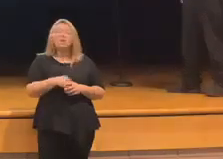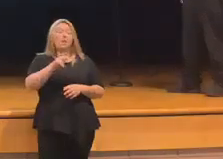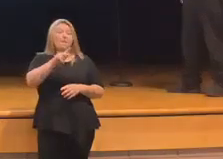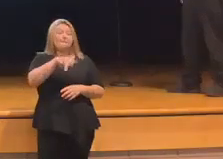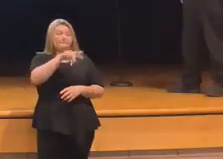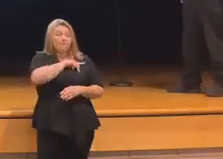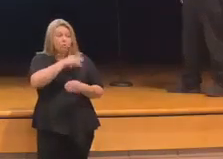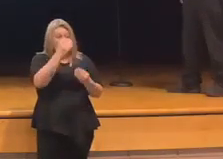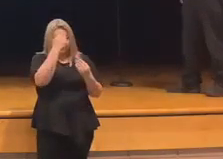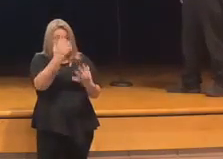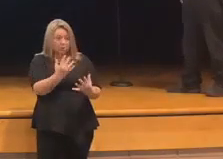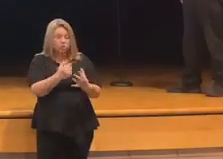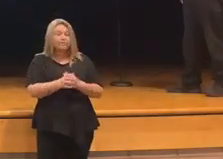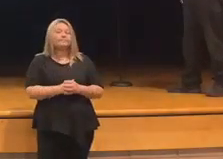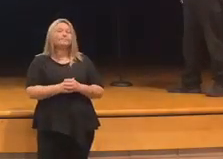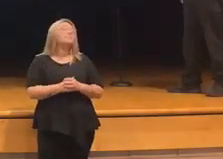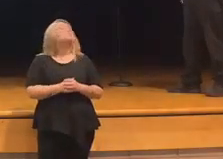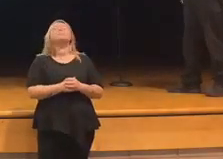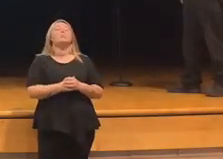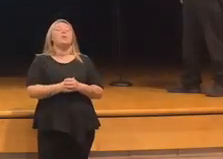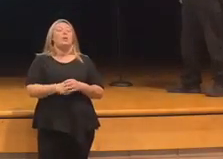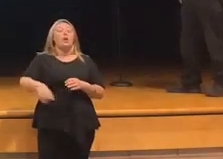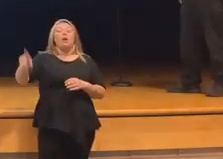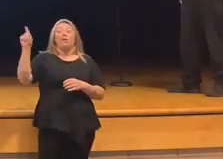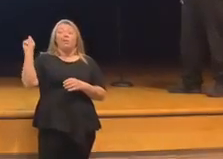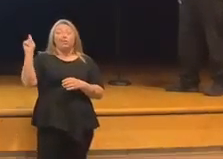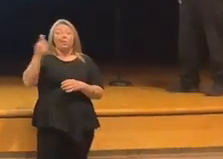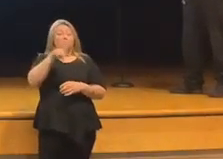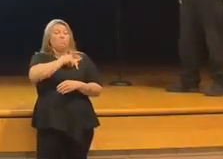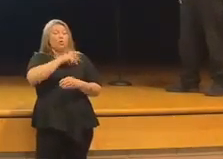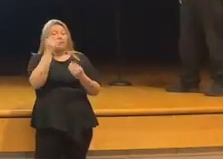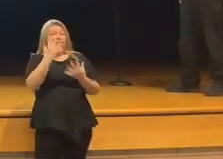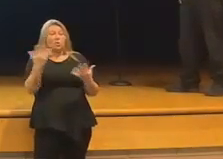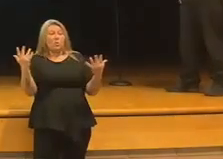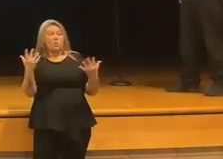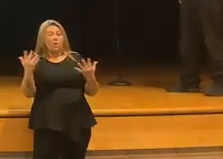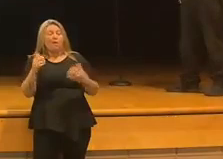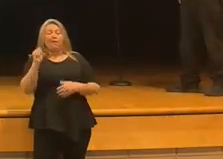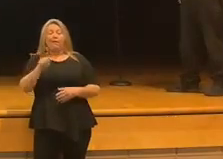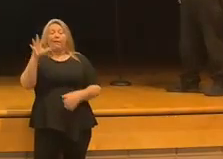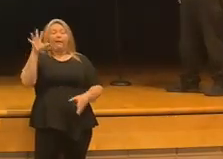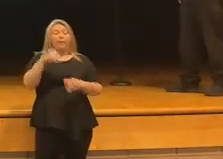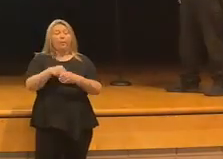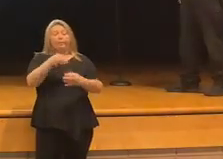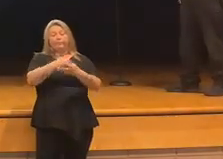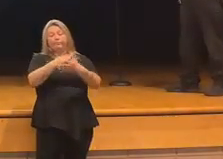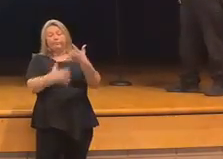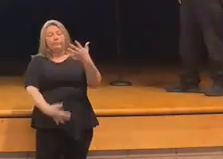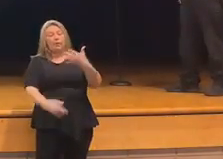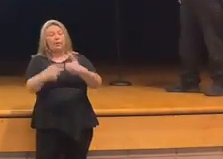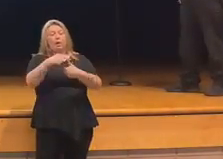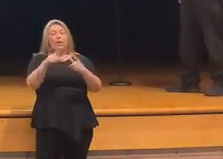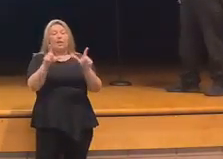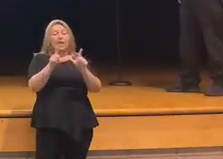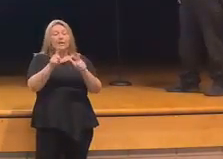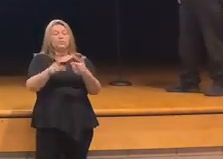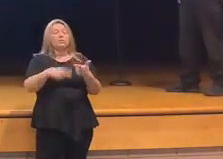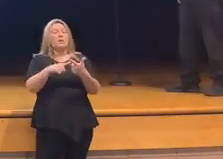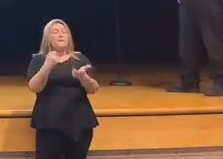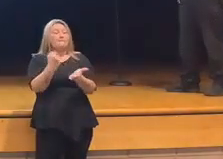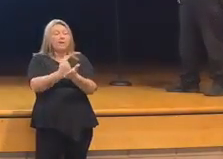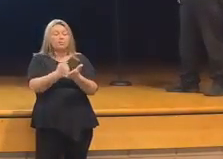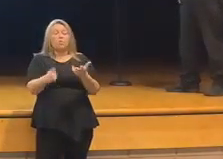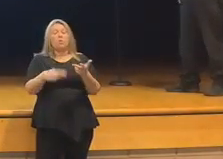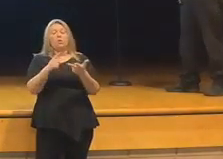Personal information. So this could include anything as far as license, passports,